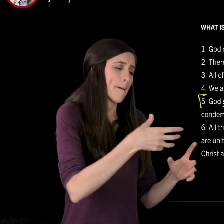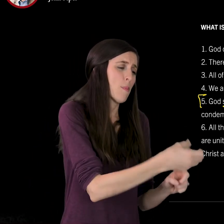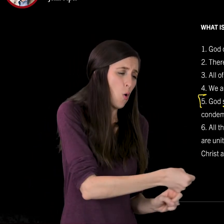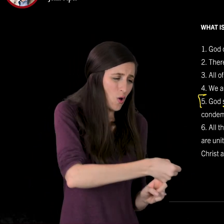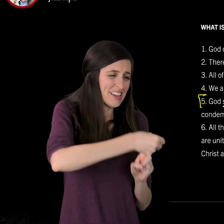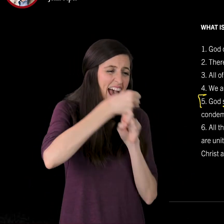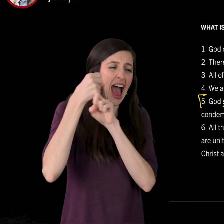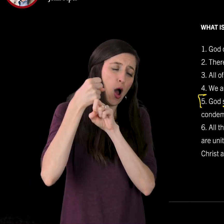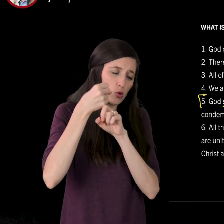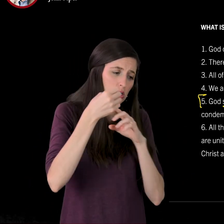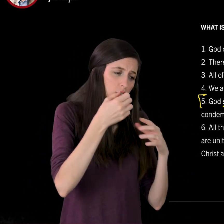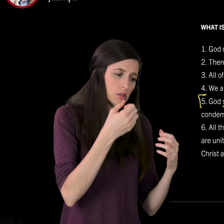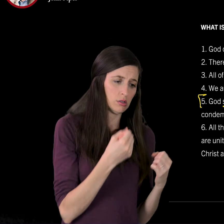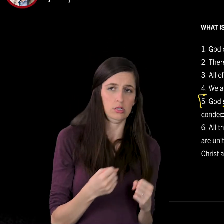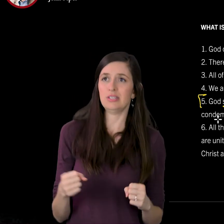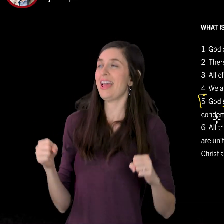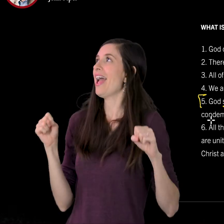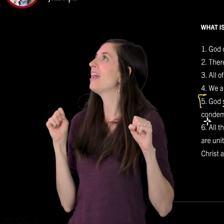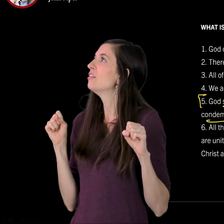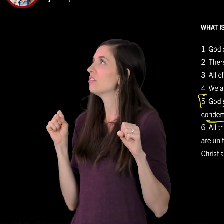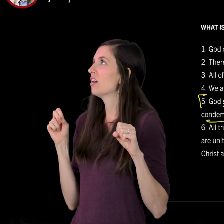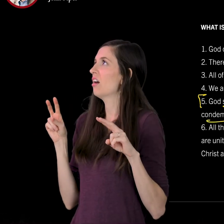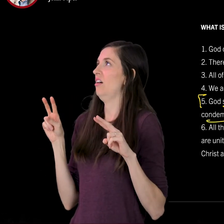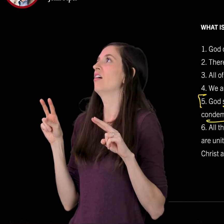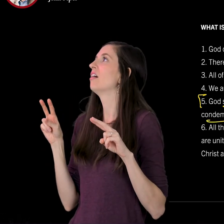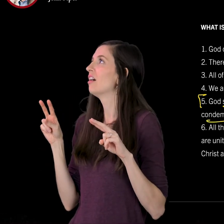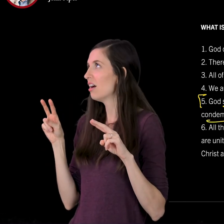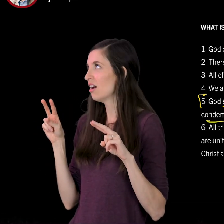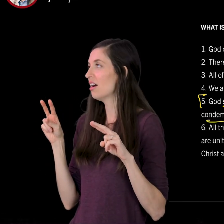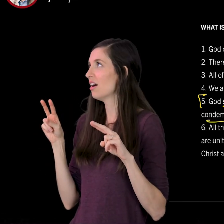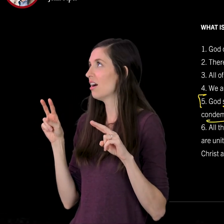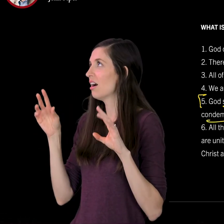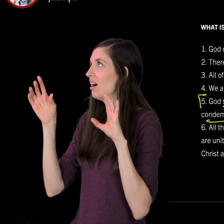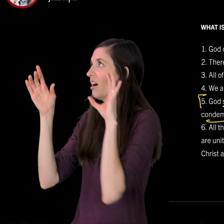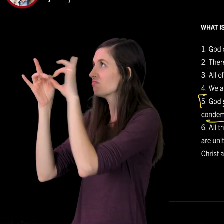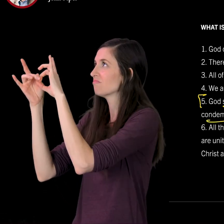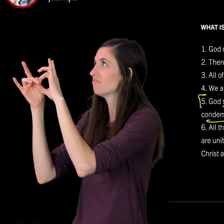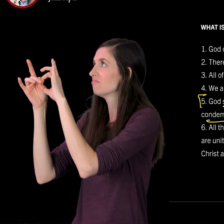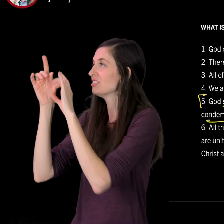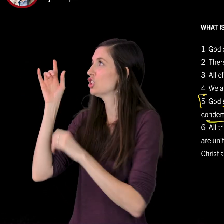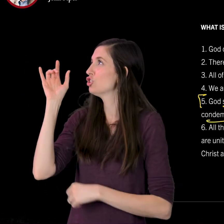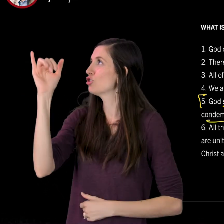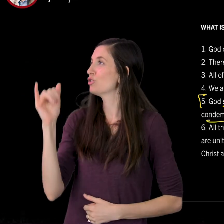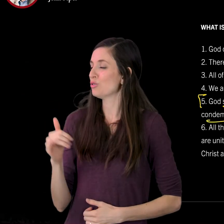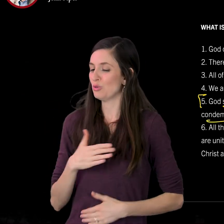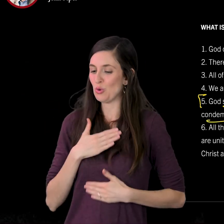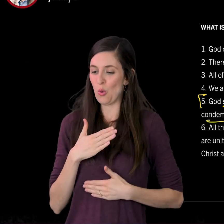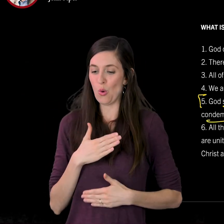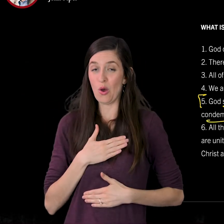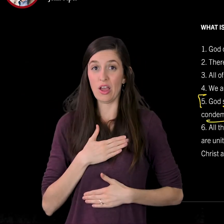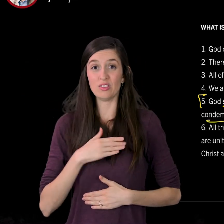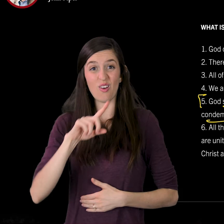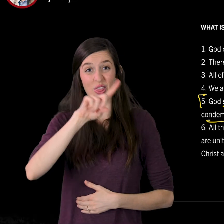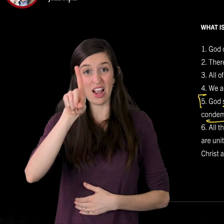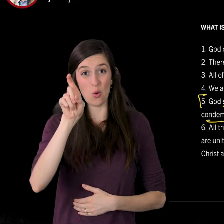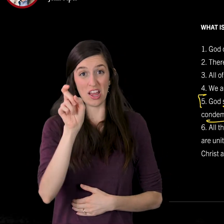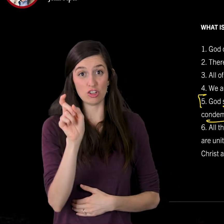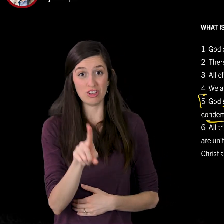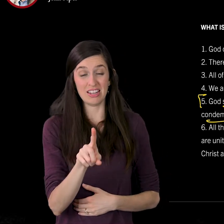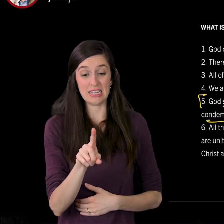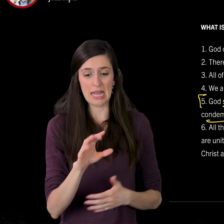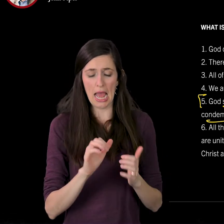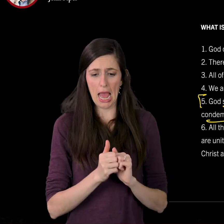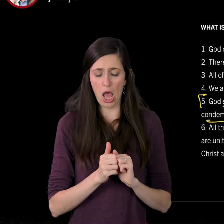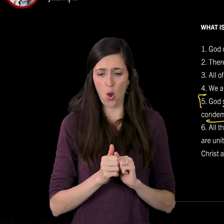condition of deadness and condemnation and bring us to God and eternal joy and the question is